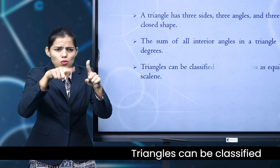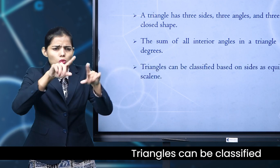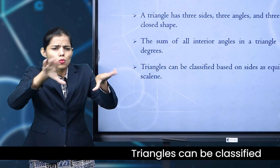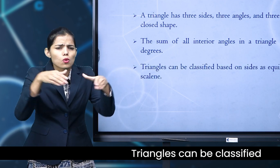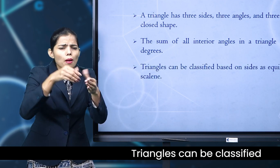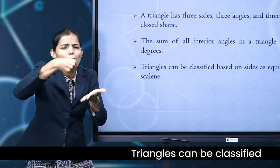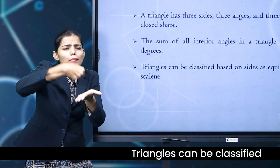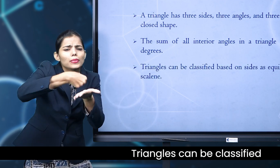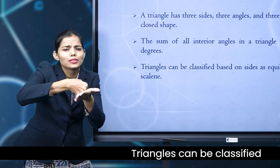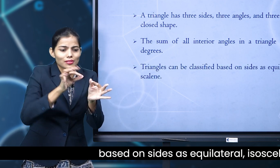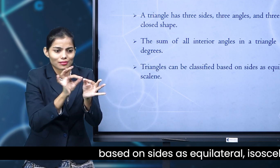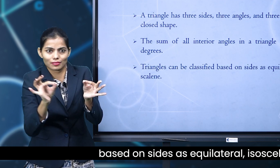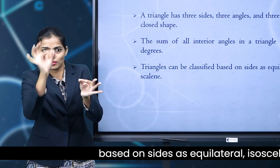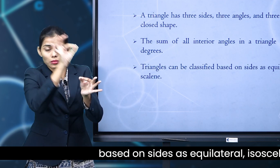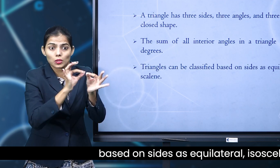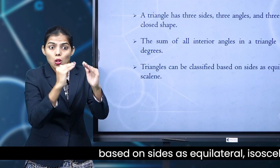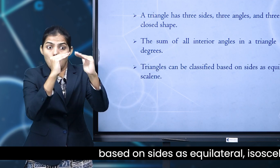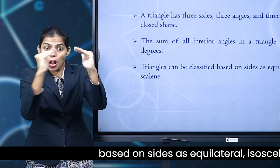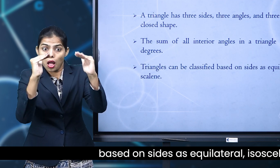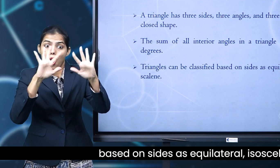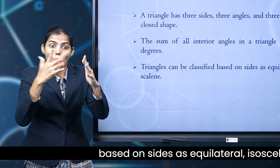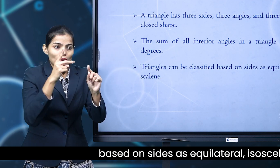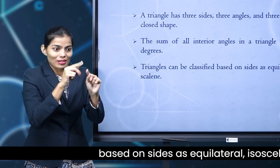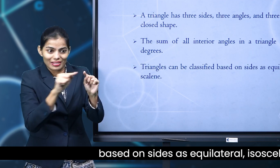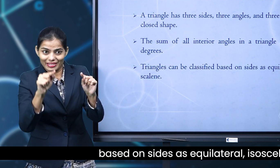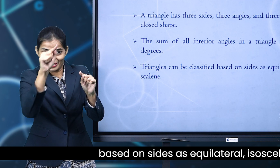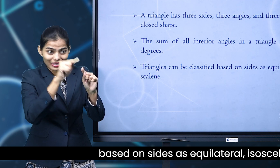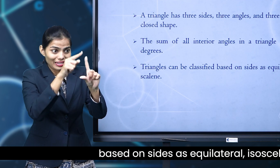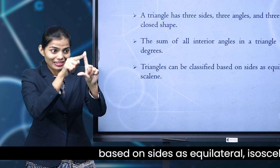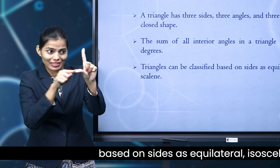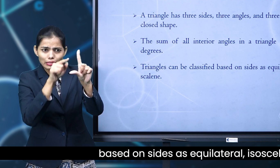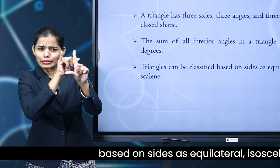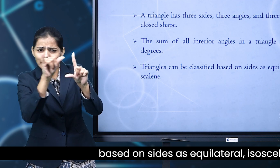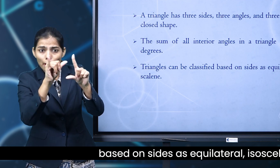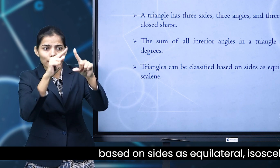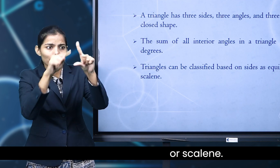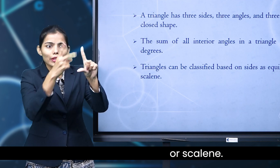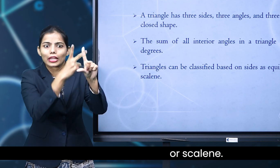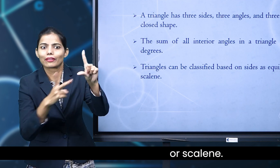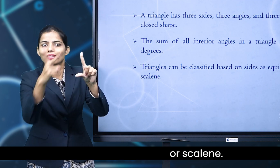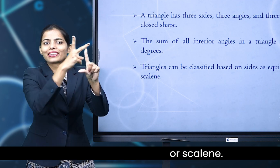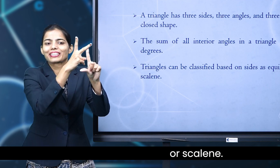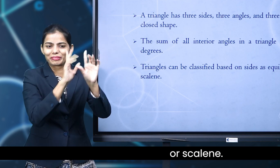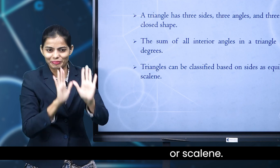Triangles can be classified based on sides as equilateral, isosceles, or scalene.